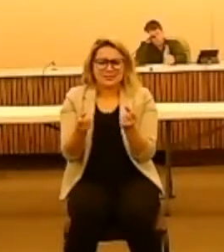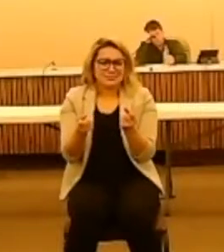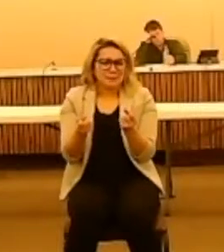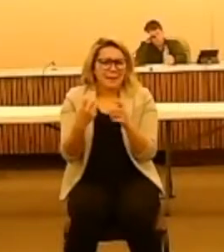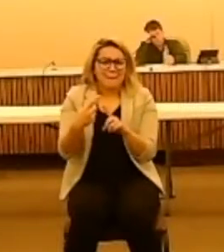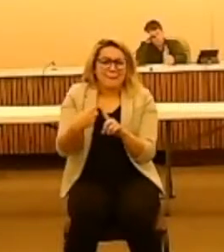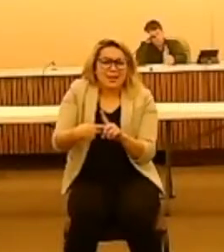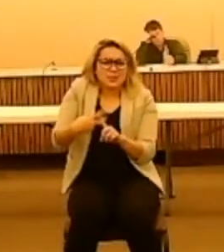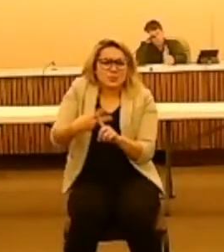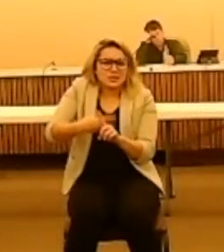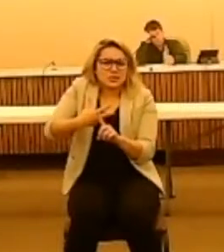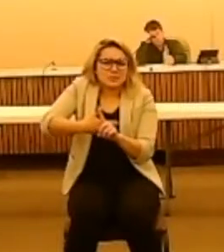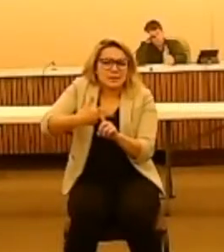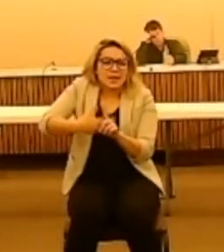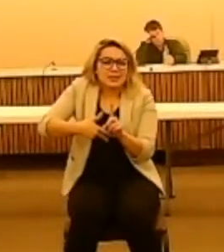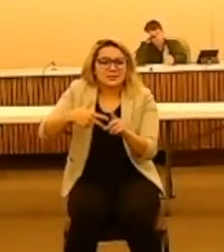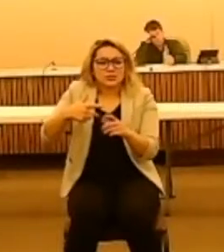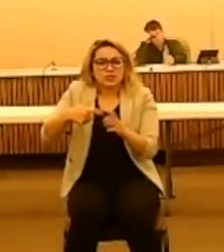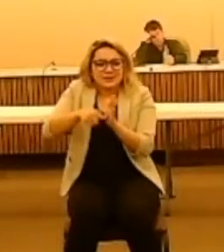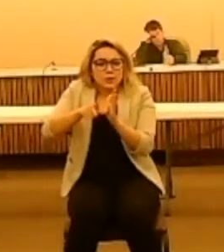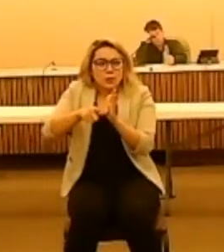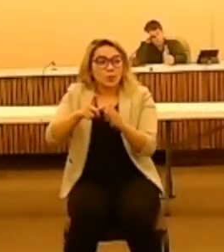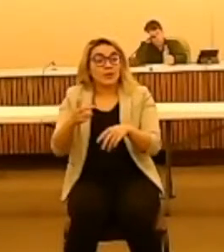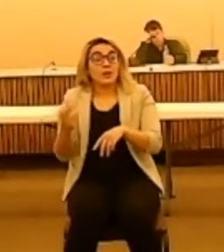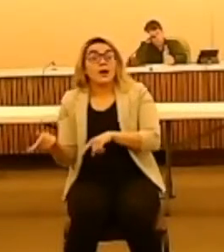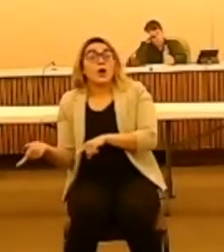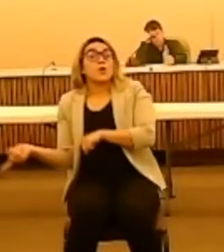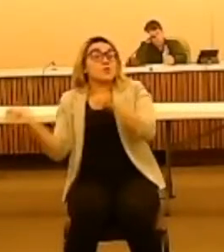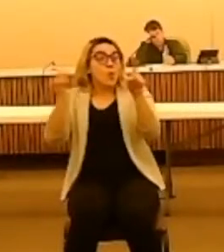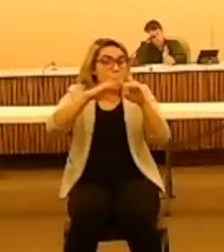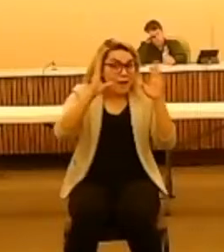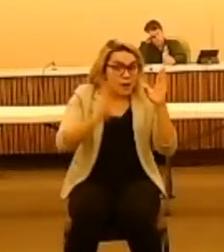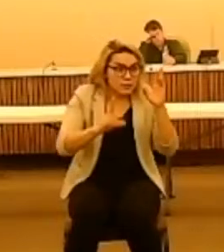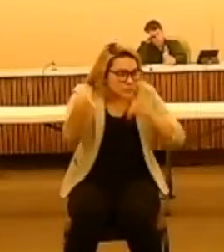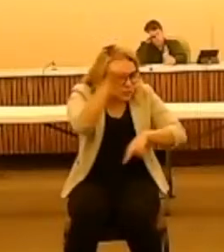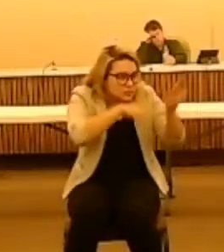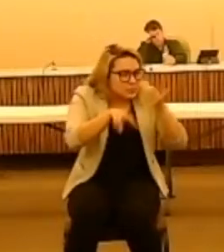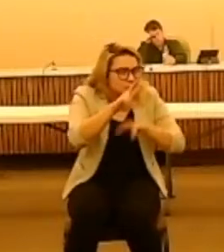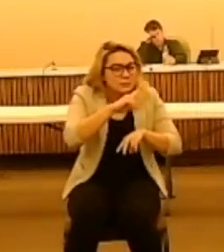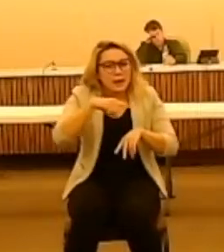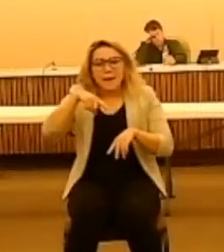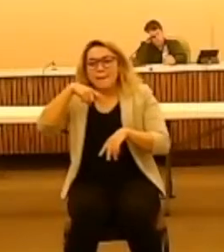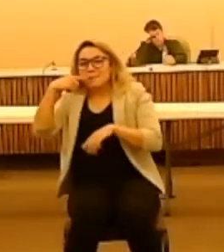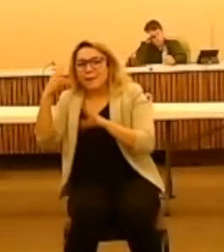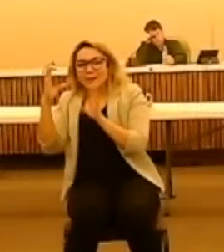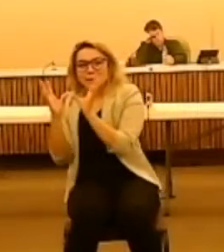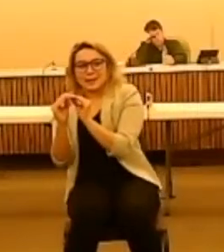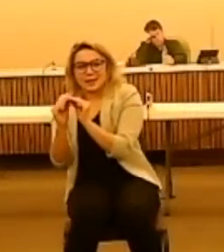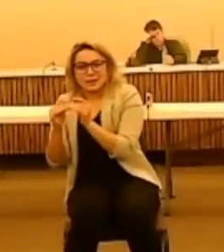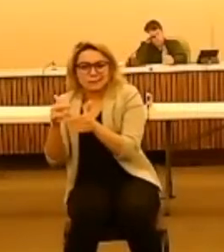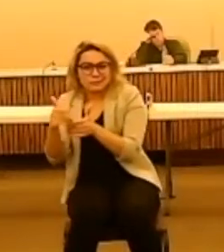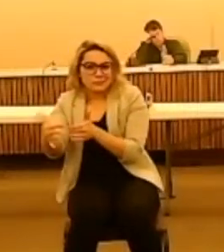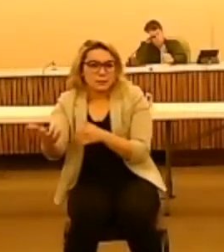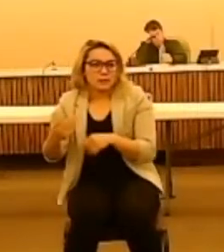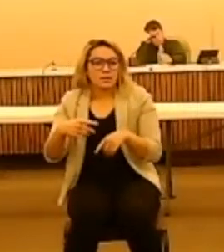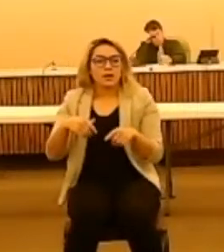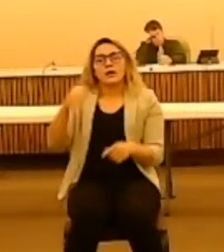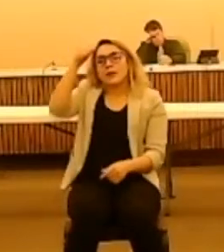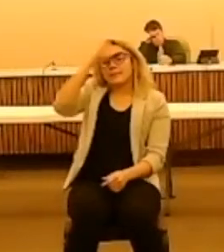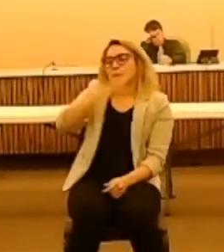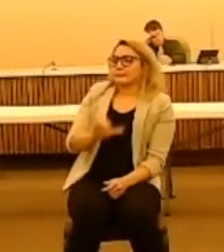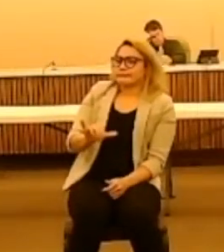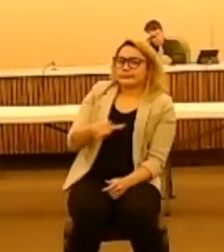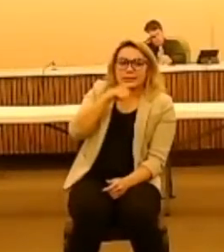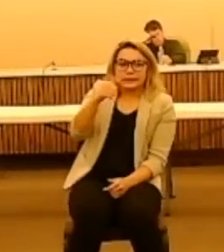visits, research, public hearings. Okay, sure. Months and months of review. I didn't realize that, but just as building